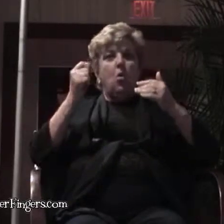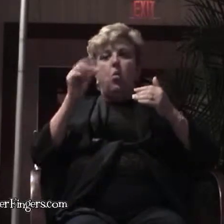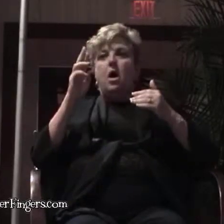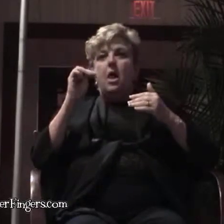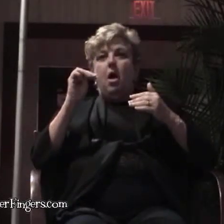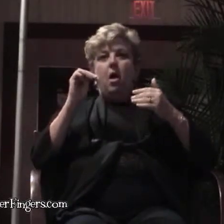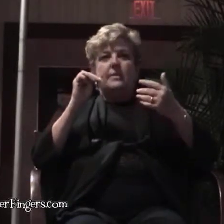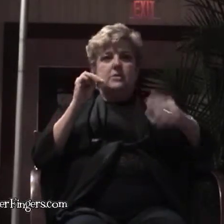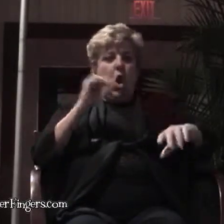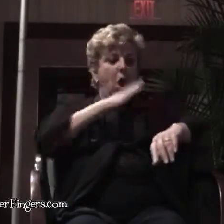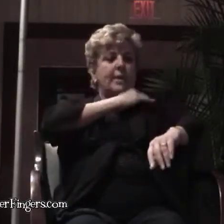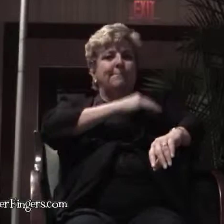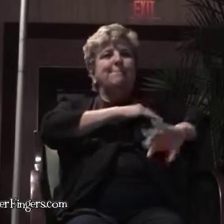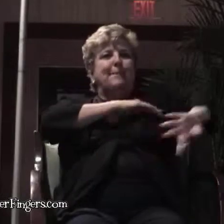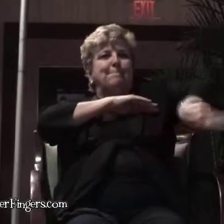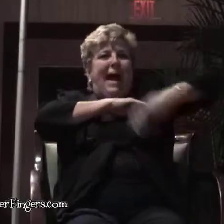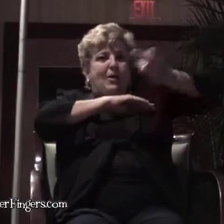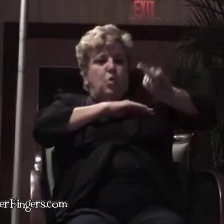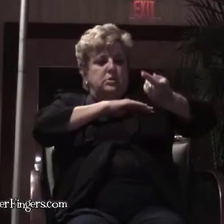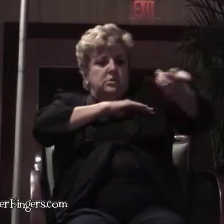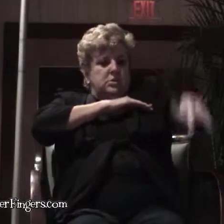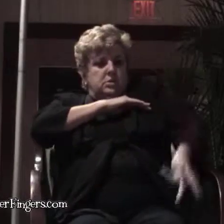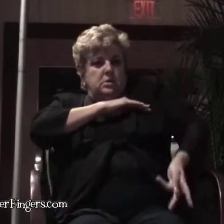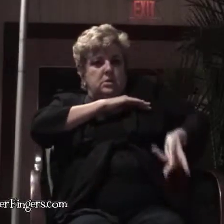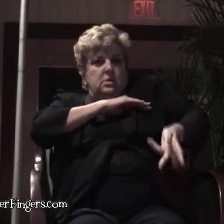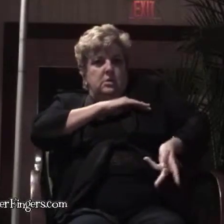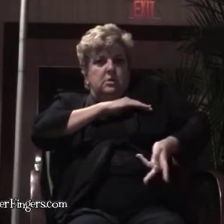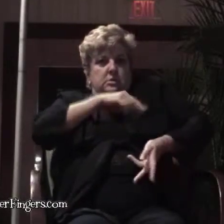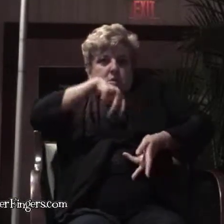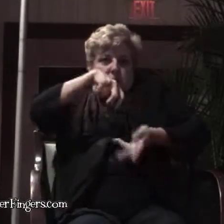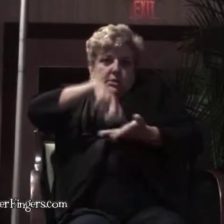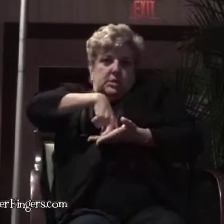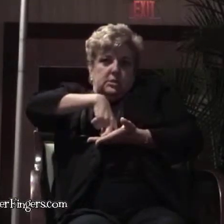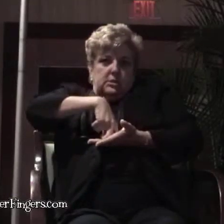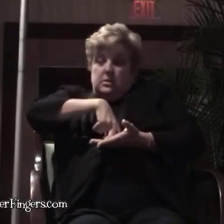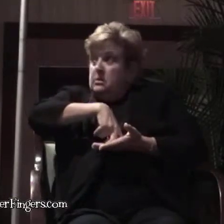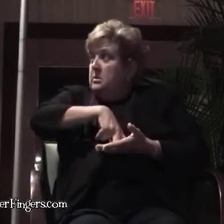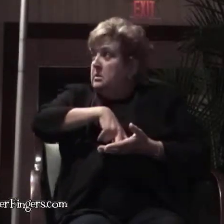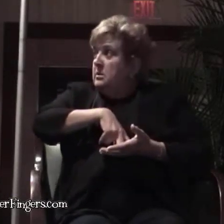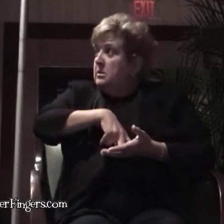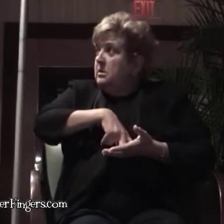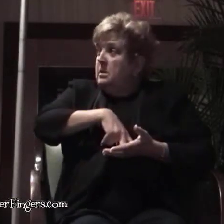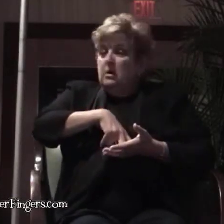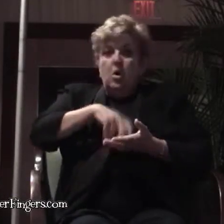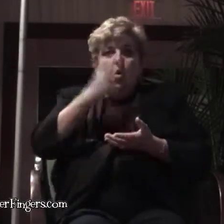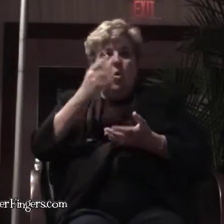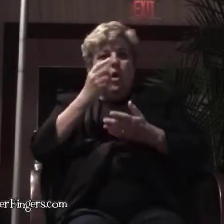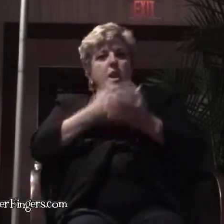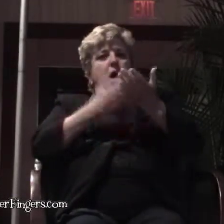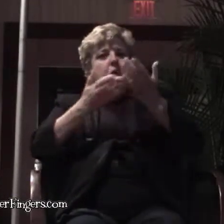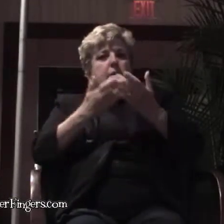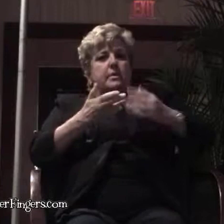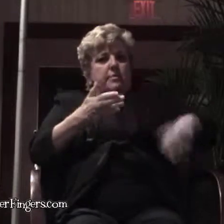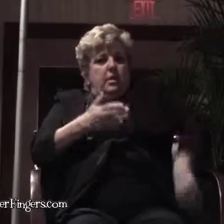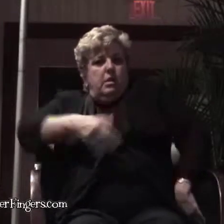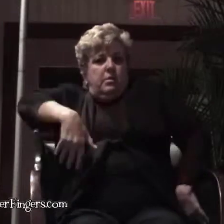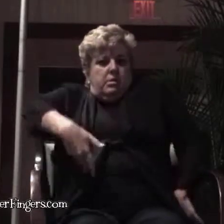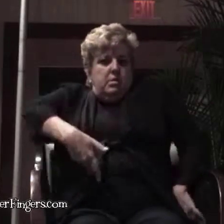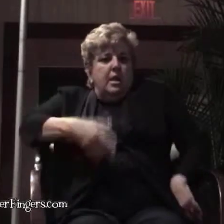backwards. And so he sits like this, with one arm behind him, one arm in front, like Humpty Dumpty.